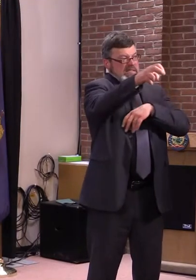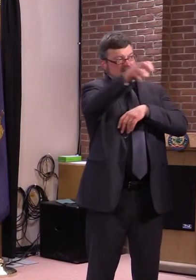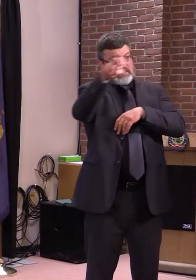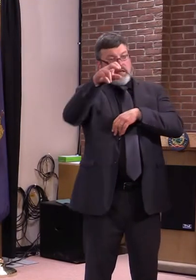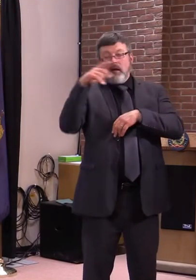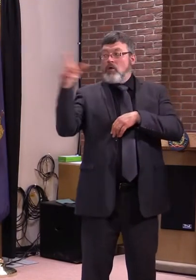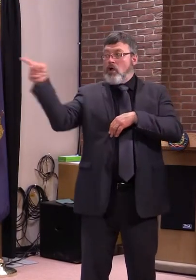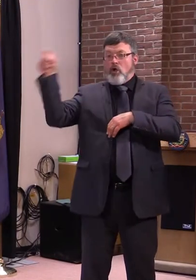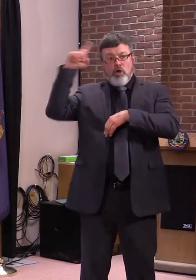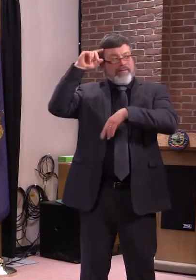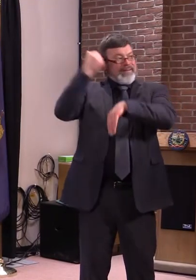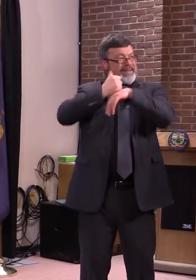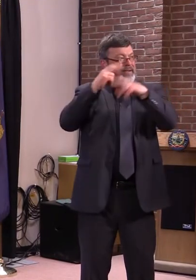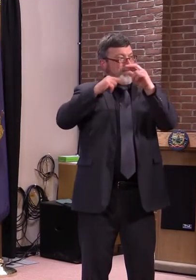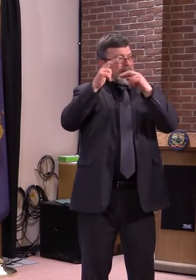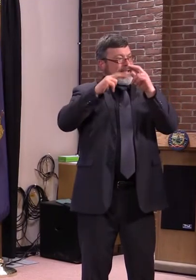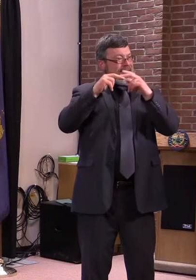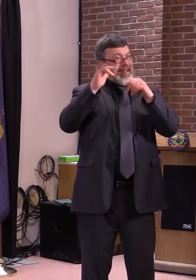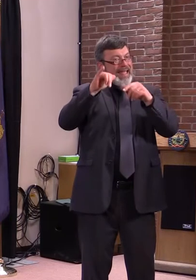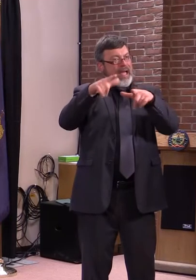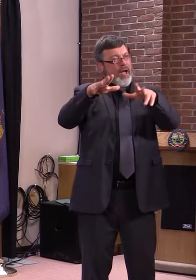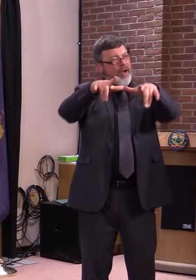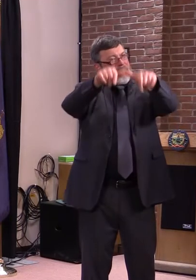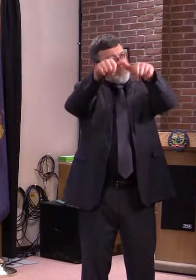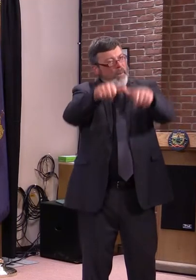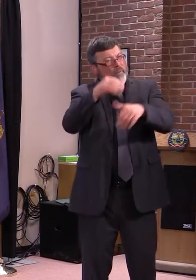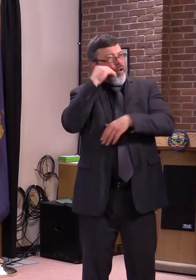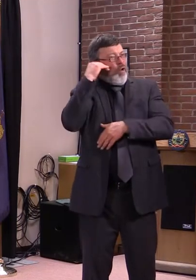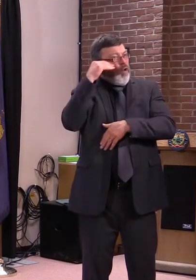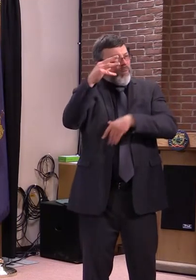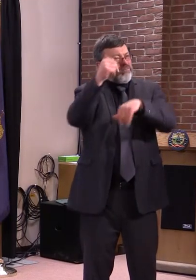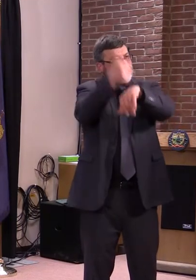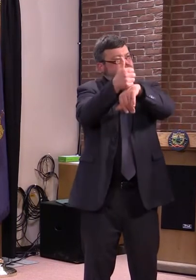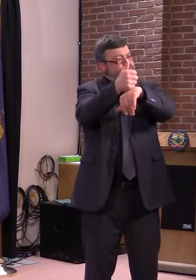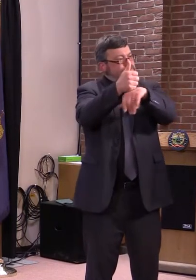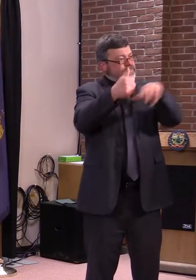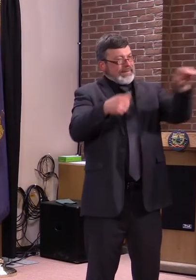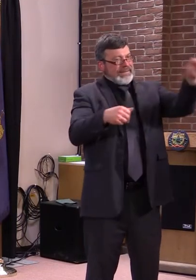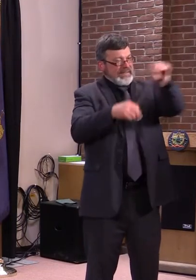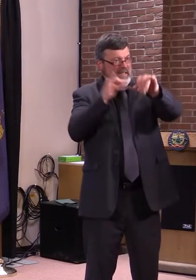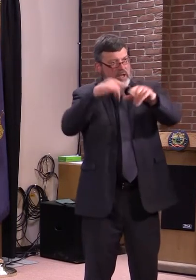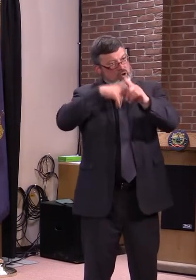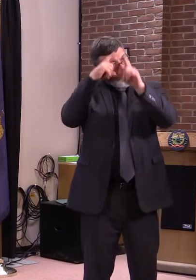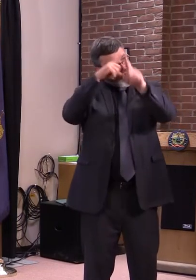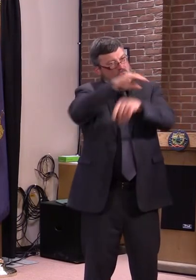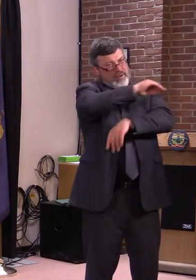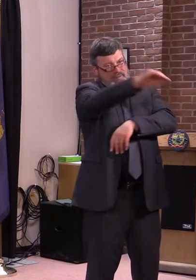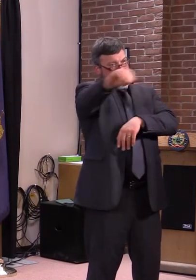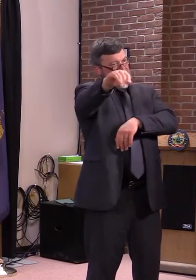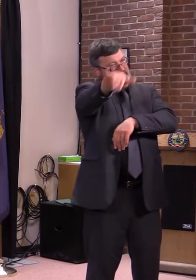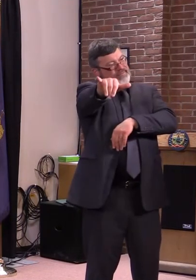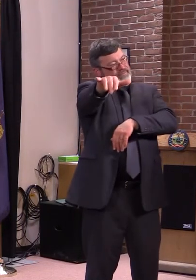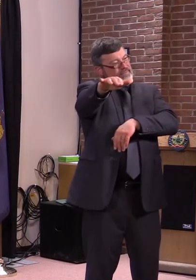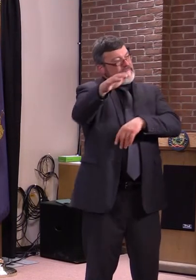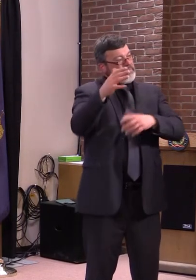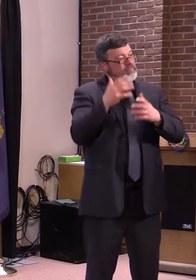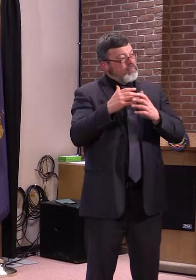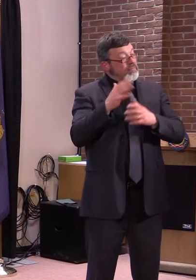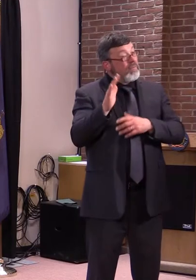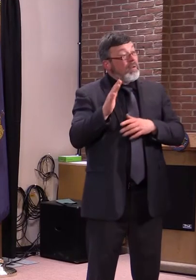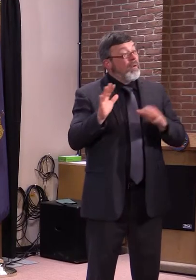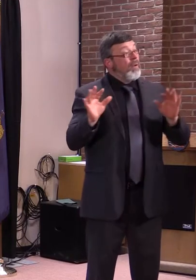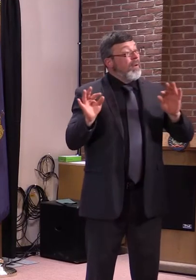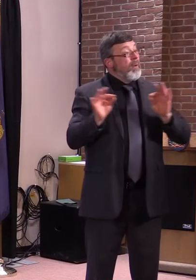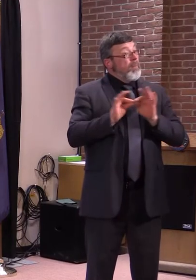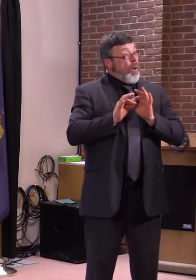to the more permanent housing options that are going to become available to them. It is important, though, to note that in order to make that